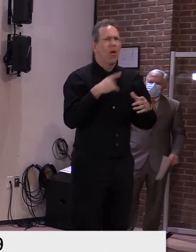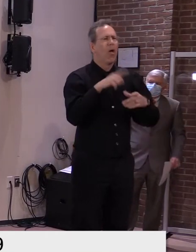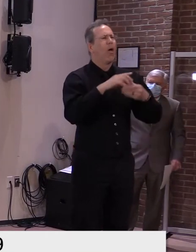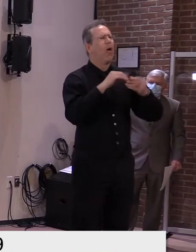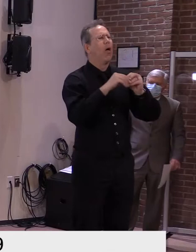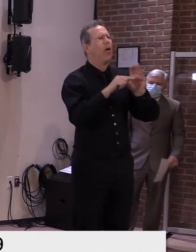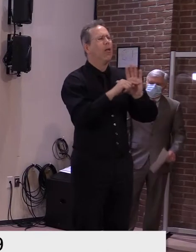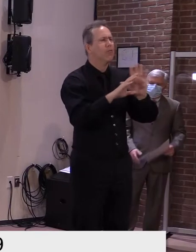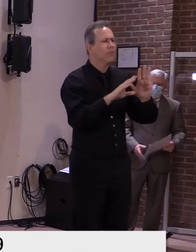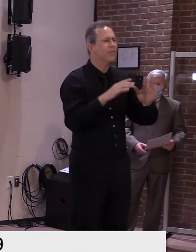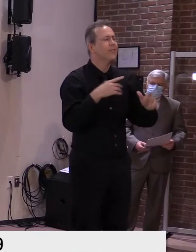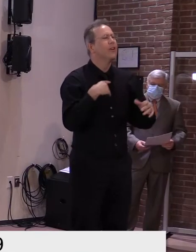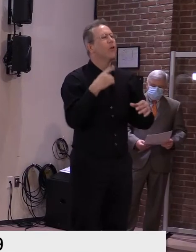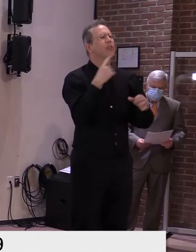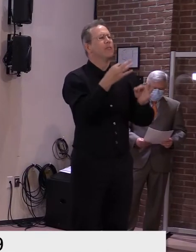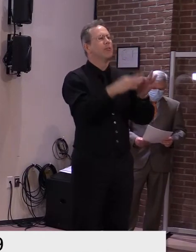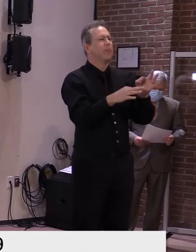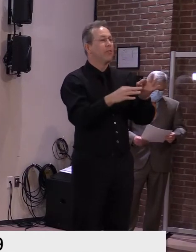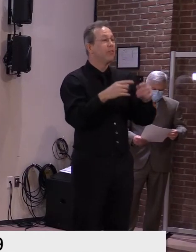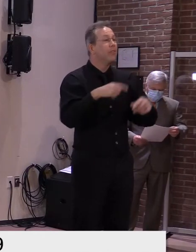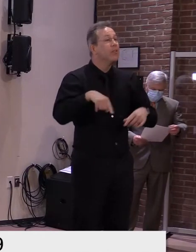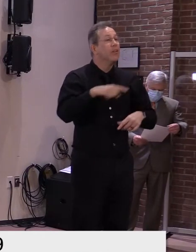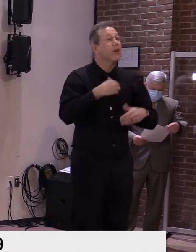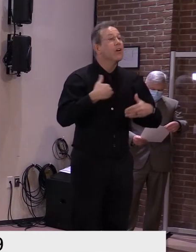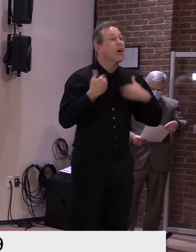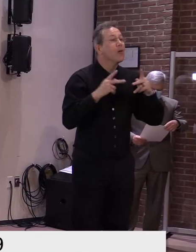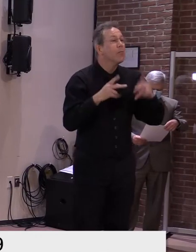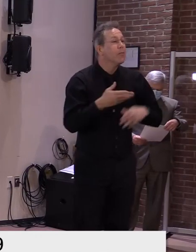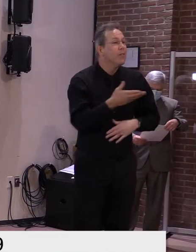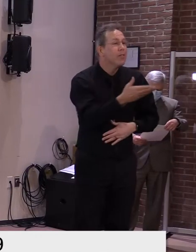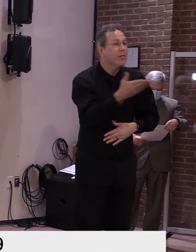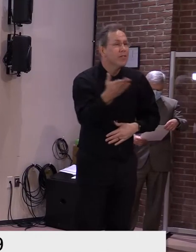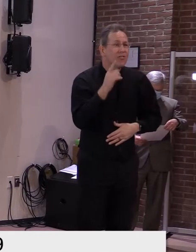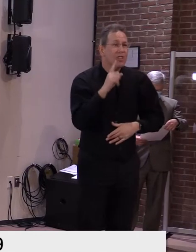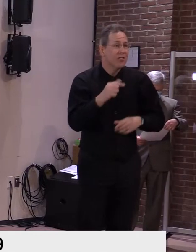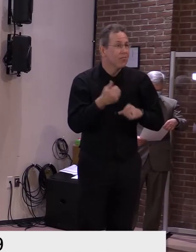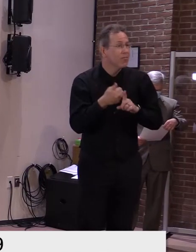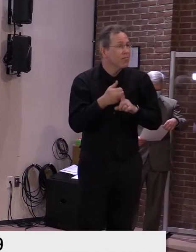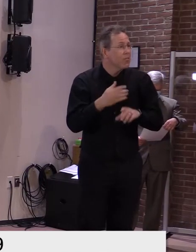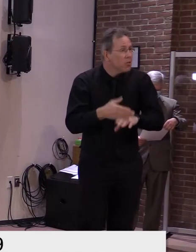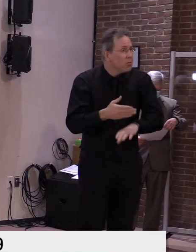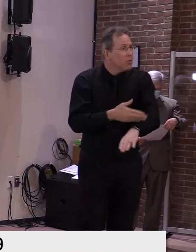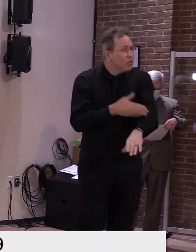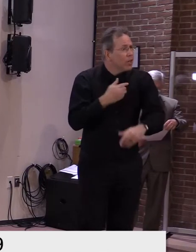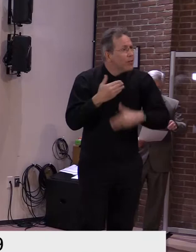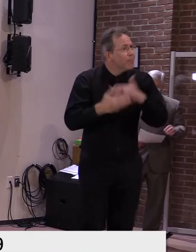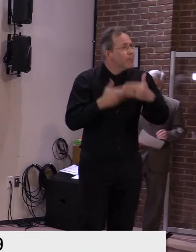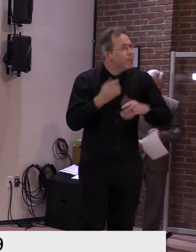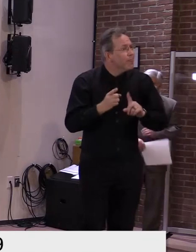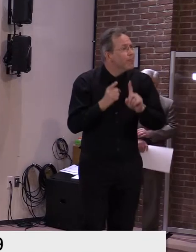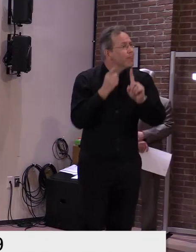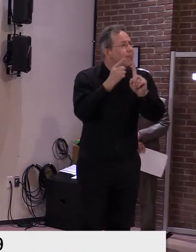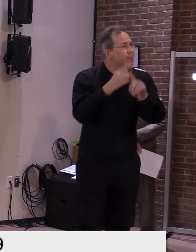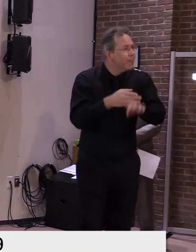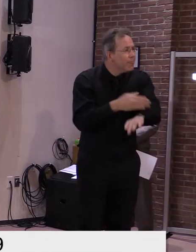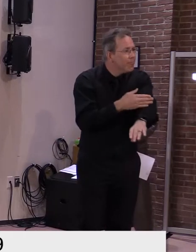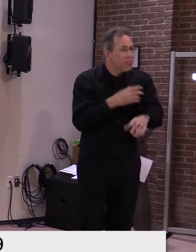Vermont. Just by being here, they enrich our communities. Young people are also problem solvers, and they are so eager